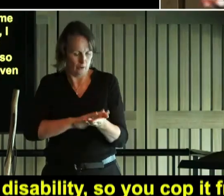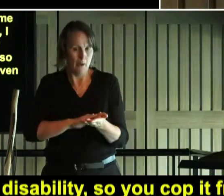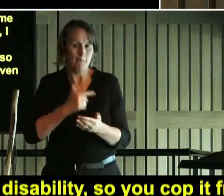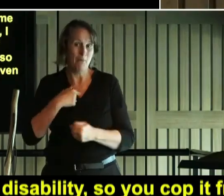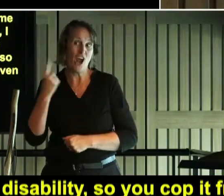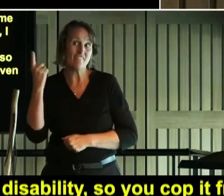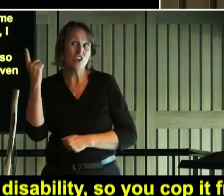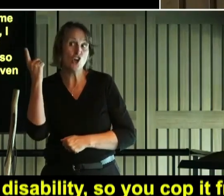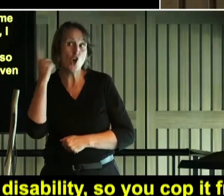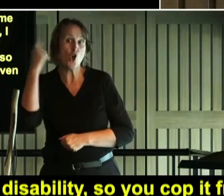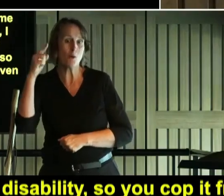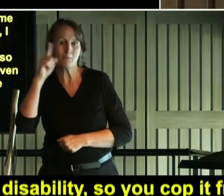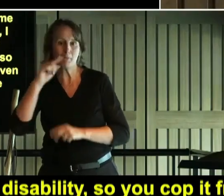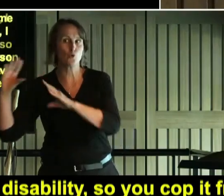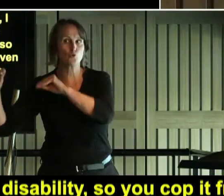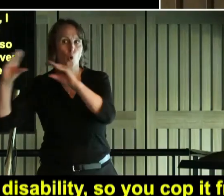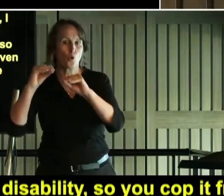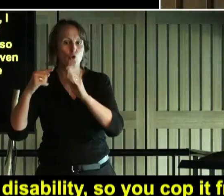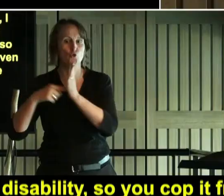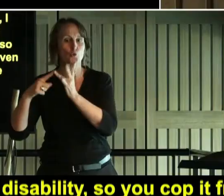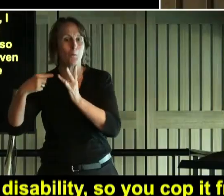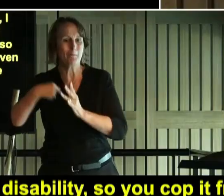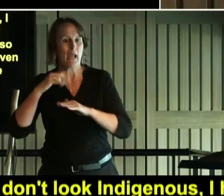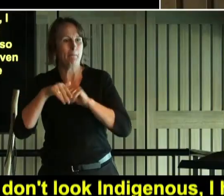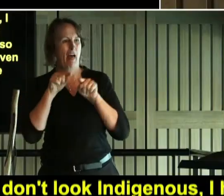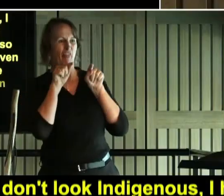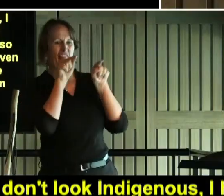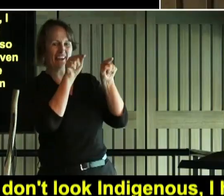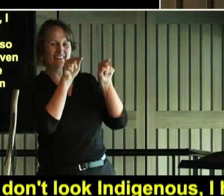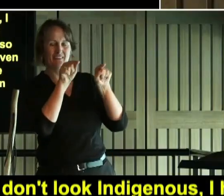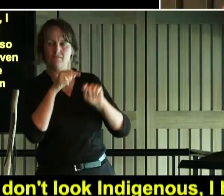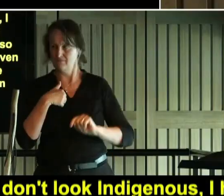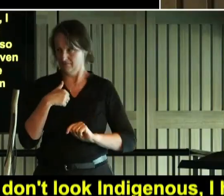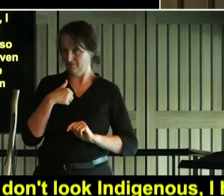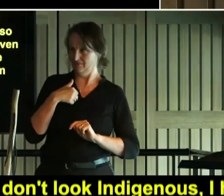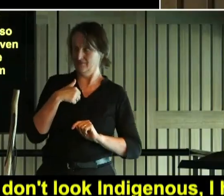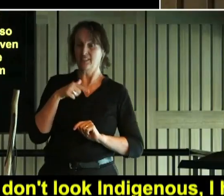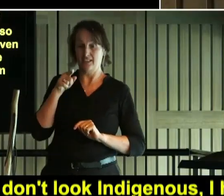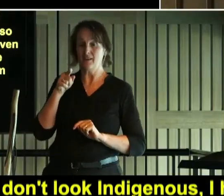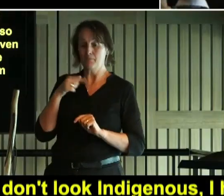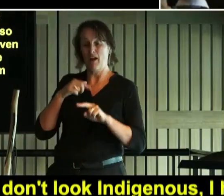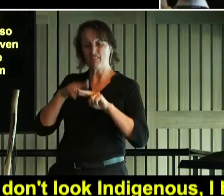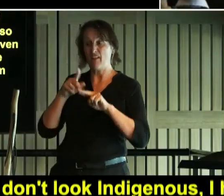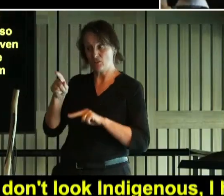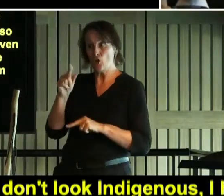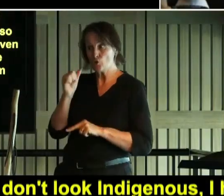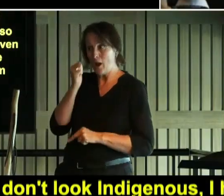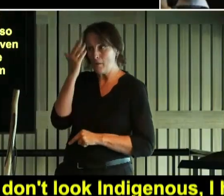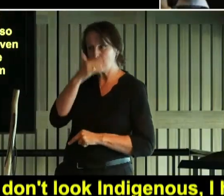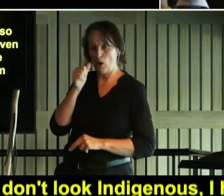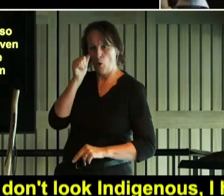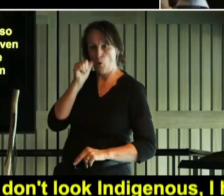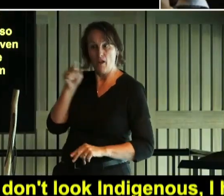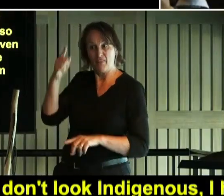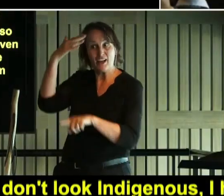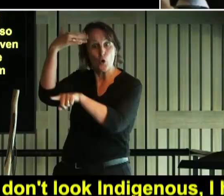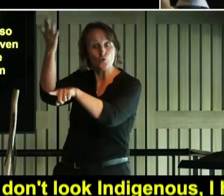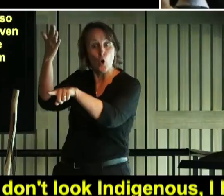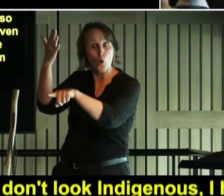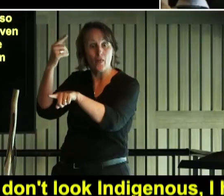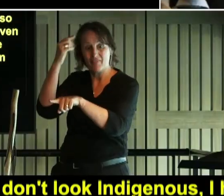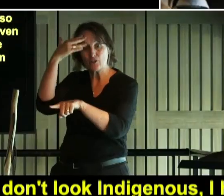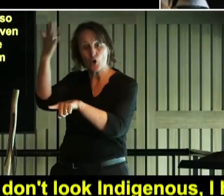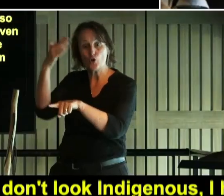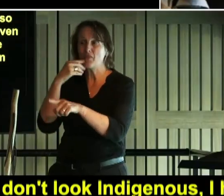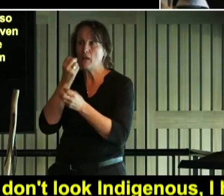say because they don't think I'm Indigenous. But my dad said that. He said, you're designed to go in by stealth. He said, they don't know you're there till it's too